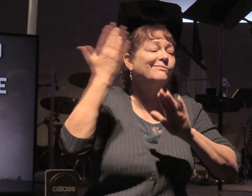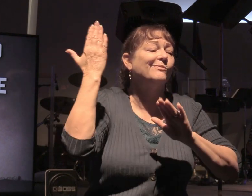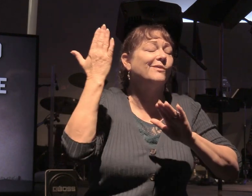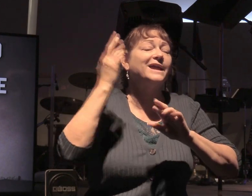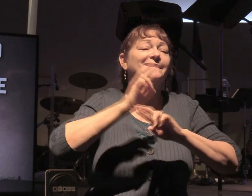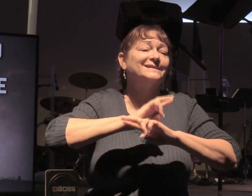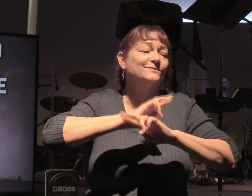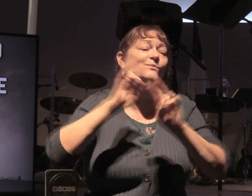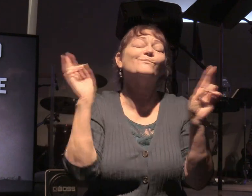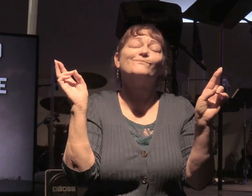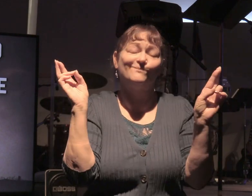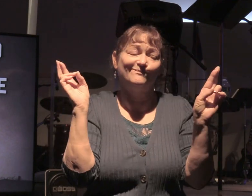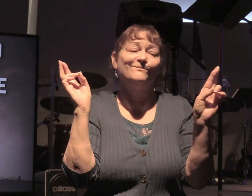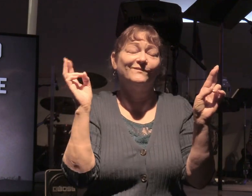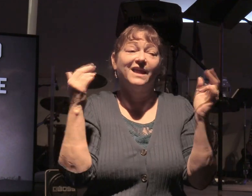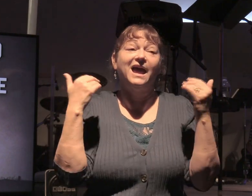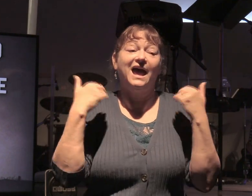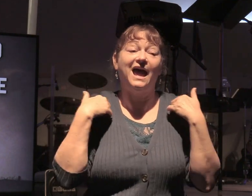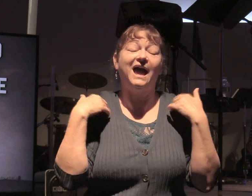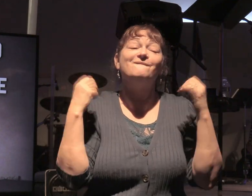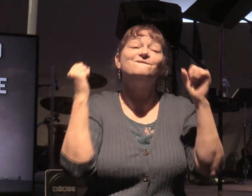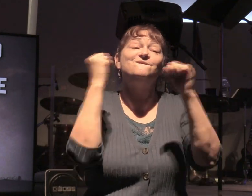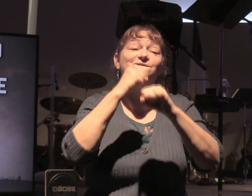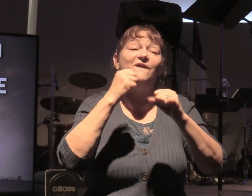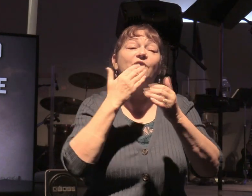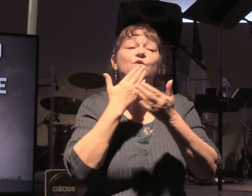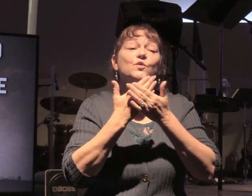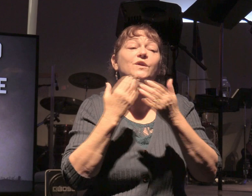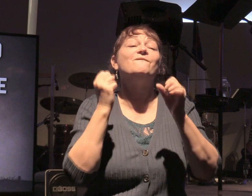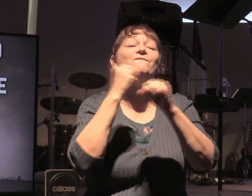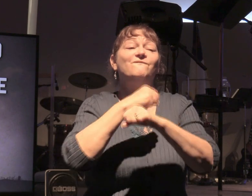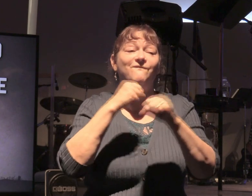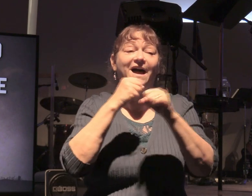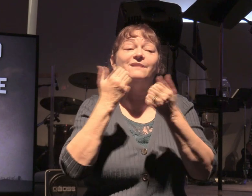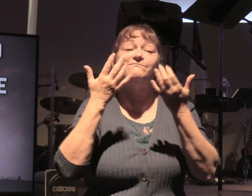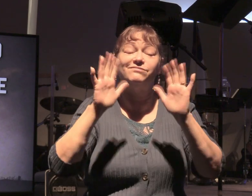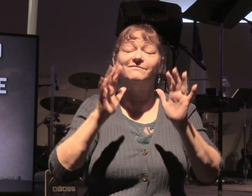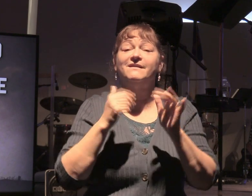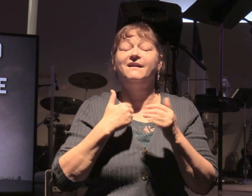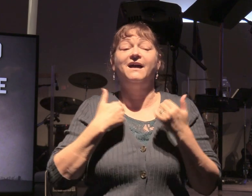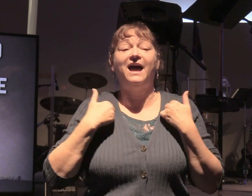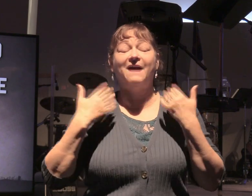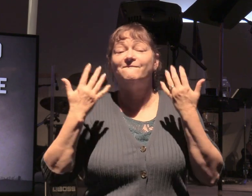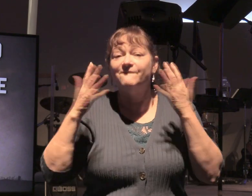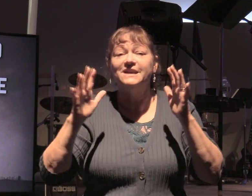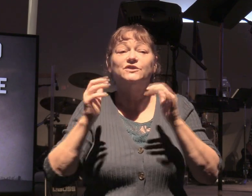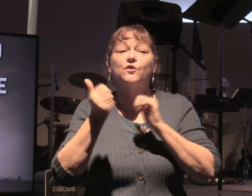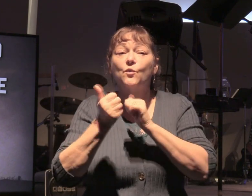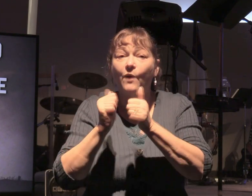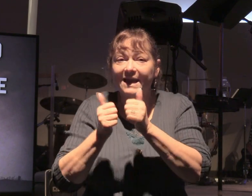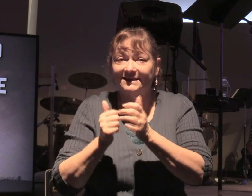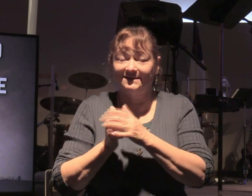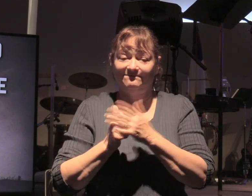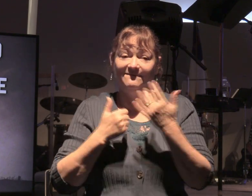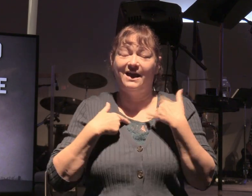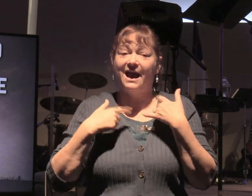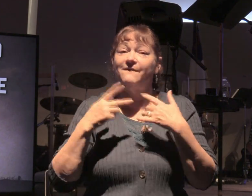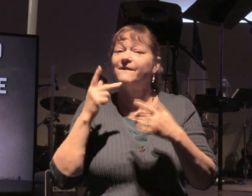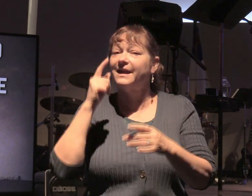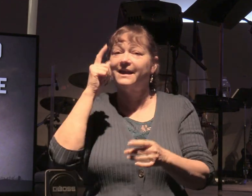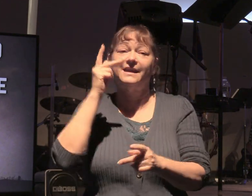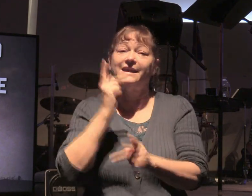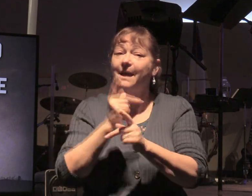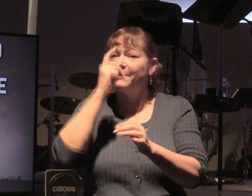hand. I have fought the good fight. I have finished the race. I've kept the